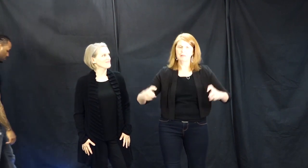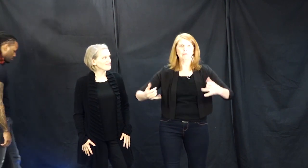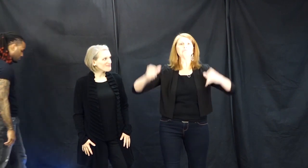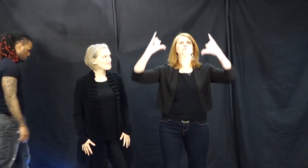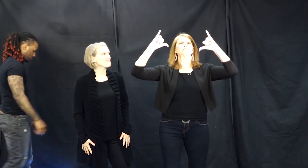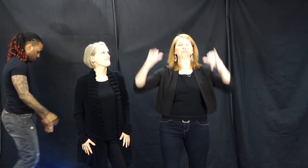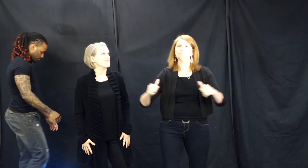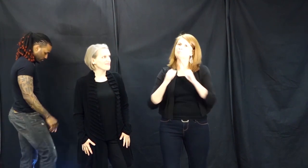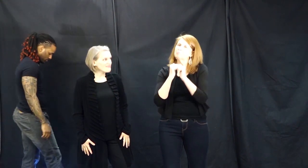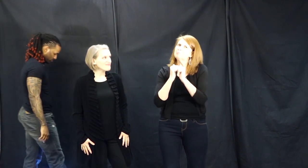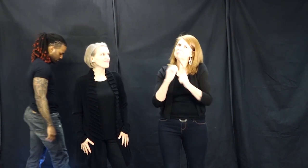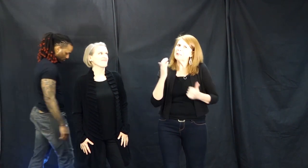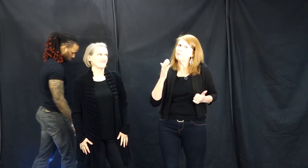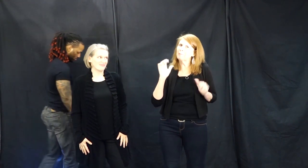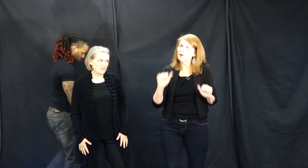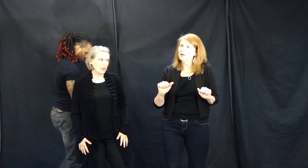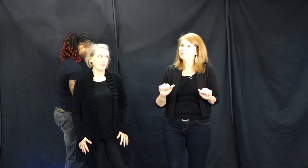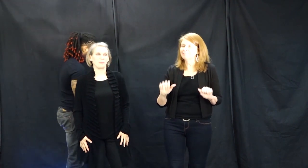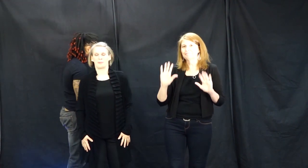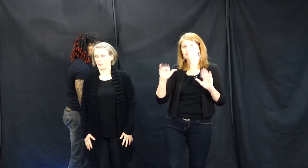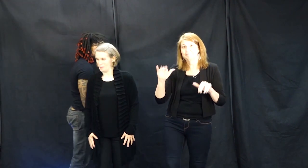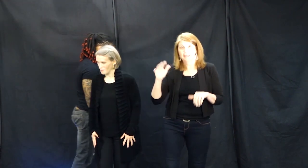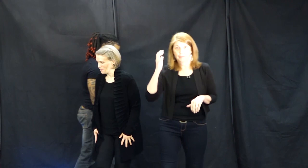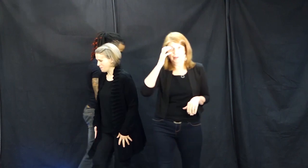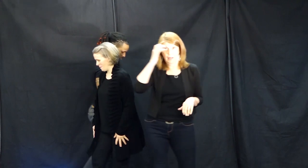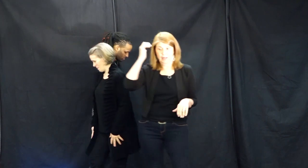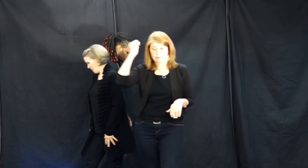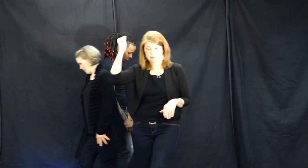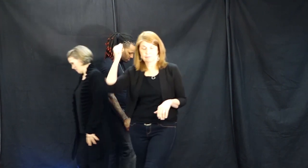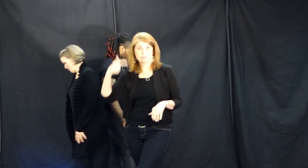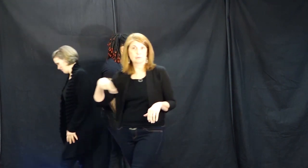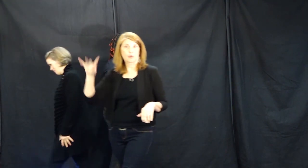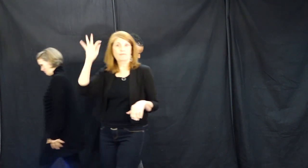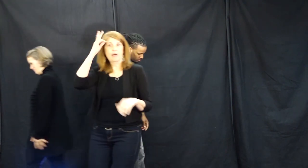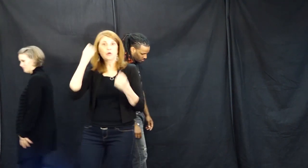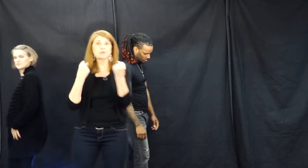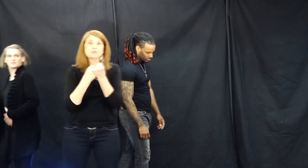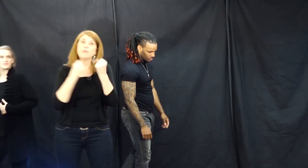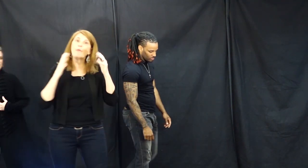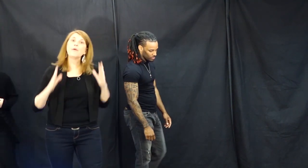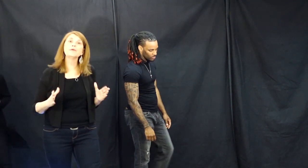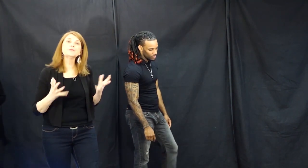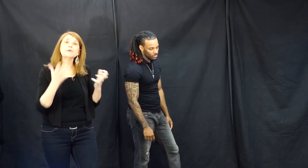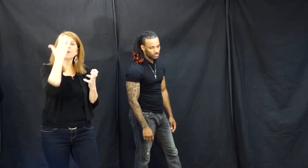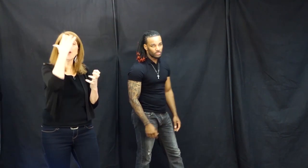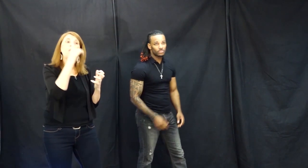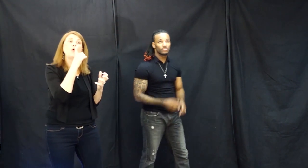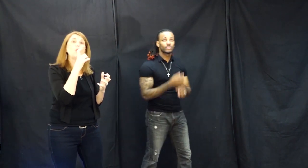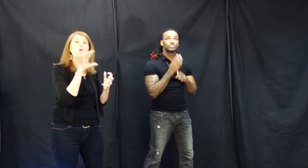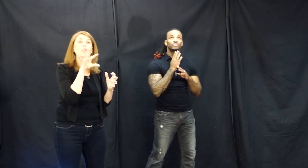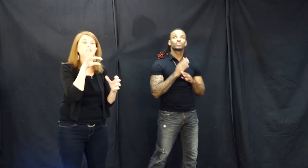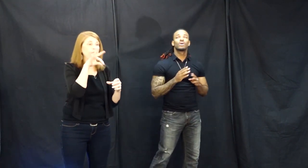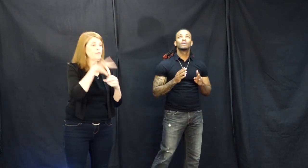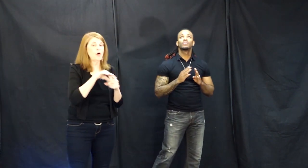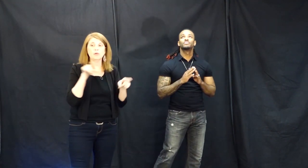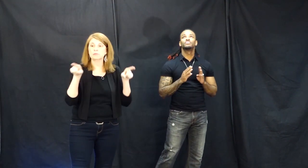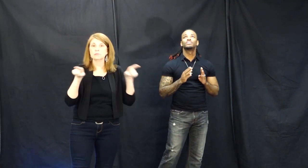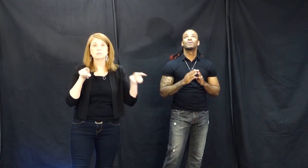him. Dear Mr. Hamilton, your fellow Federalists would like to know how you'll be voting. It's quiet.